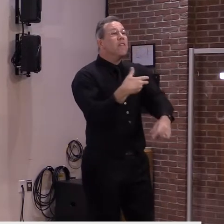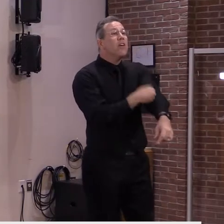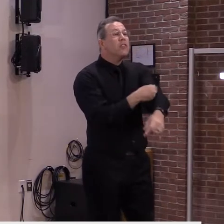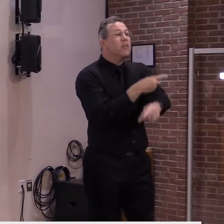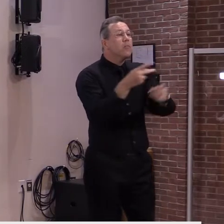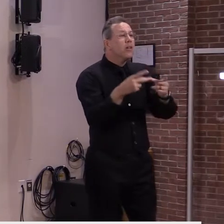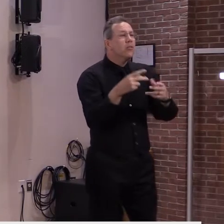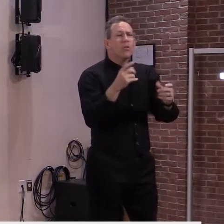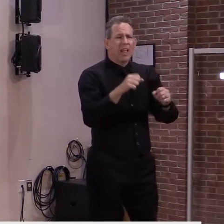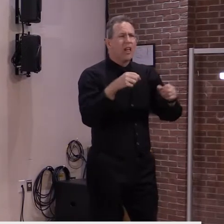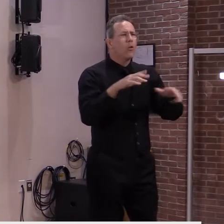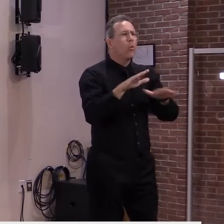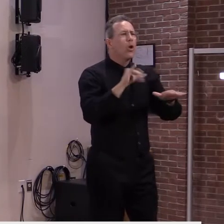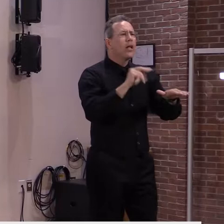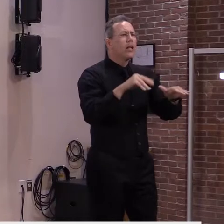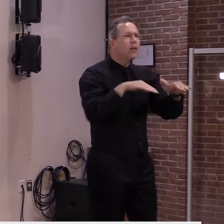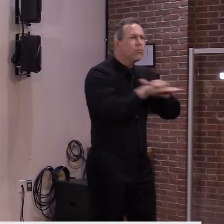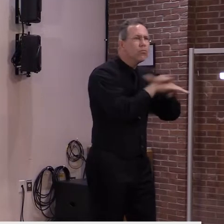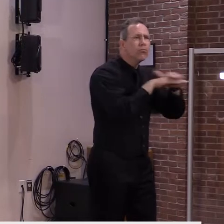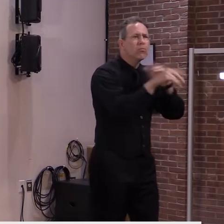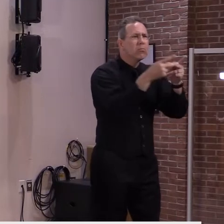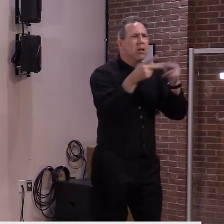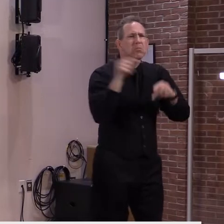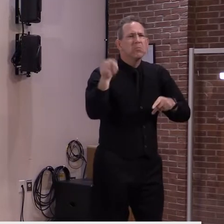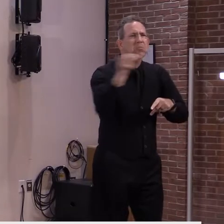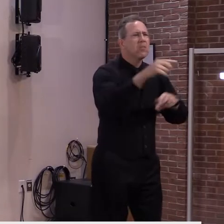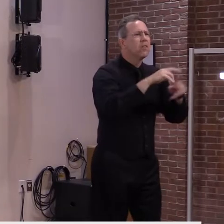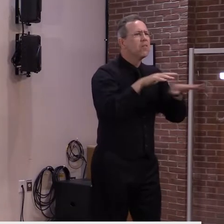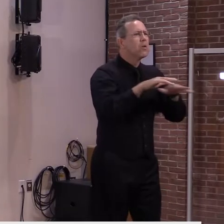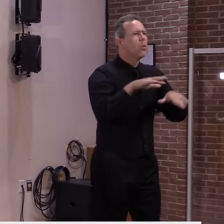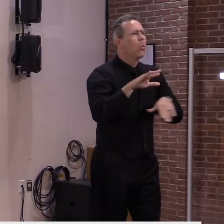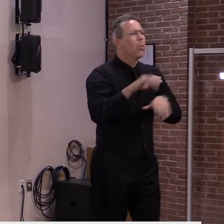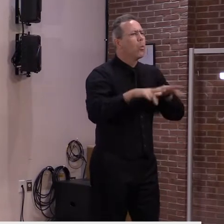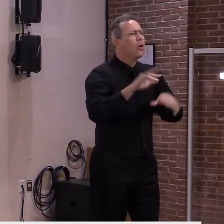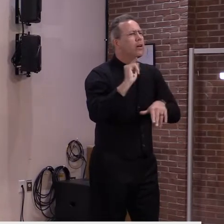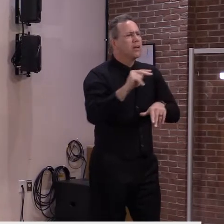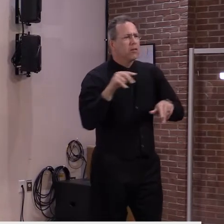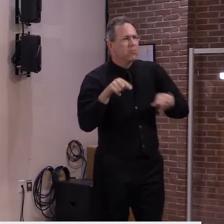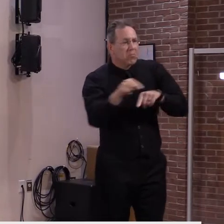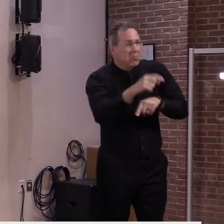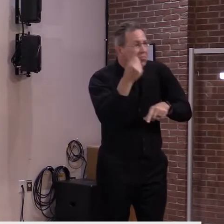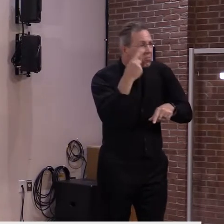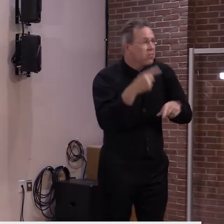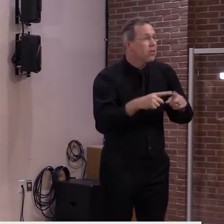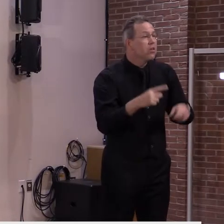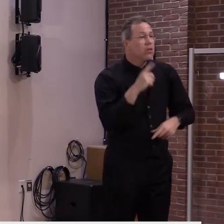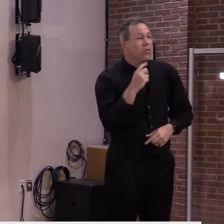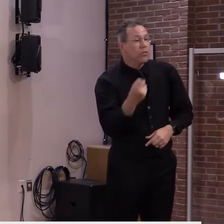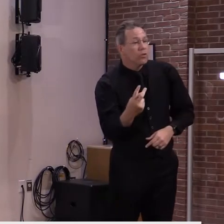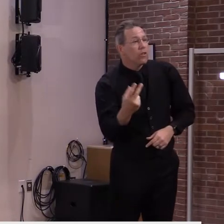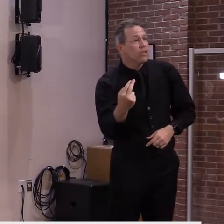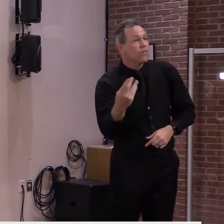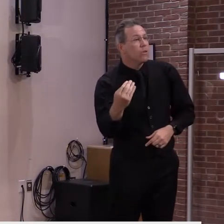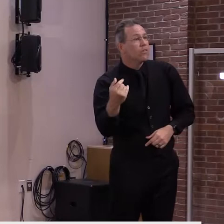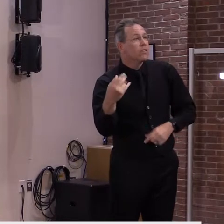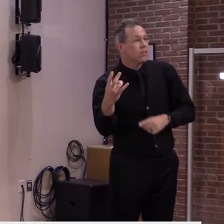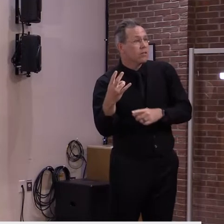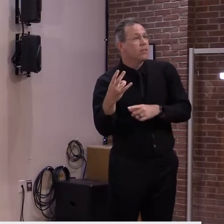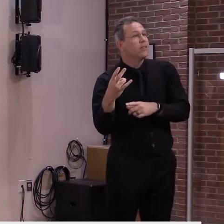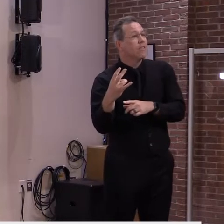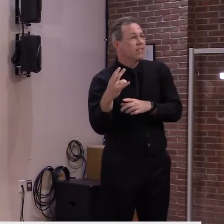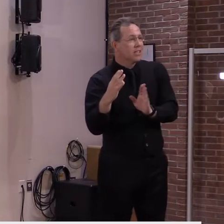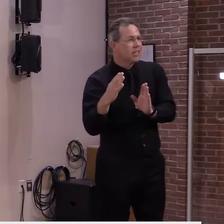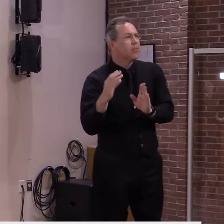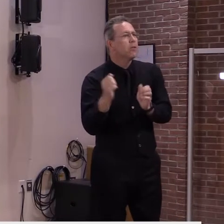However, if you are age 12 to 17, you are only able to walk in with a parent or guardian or with